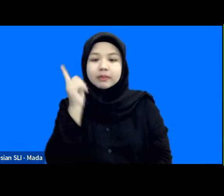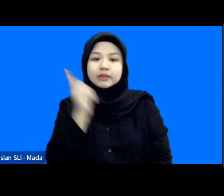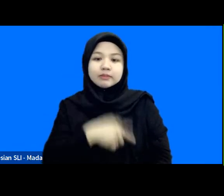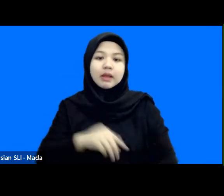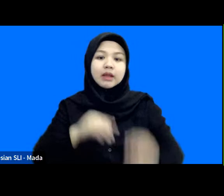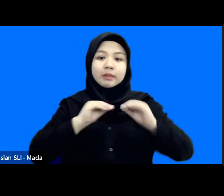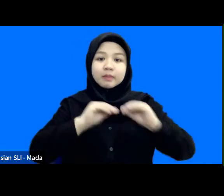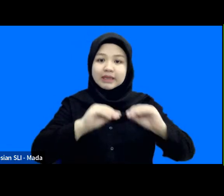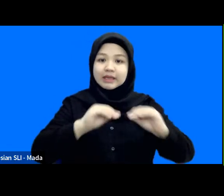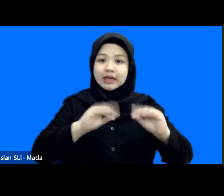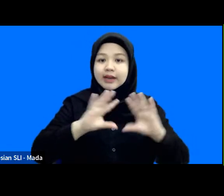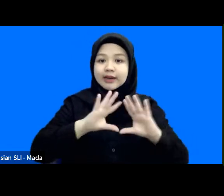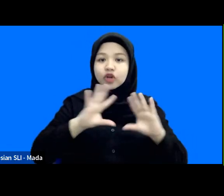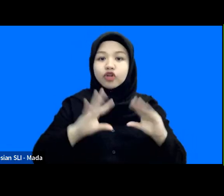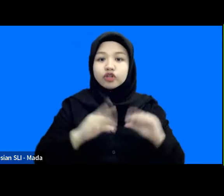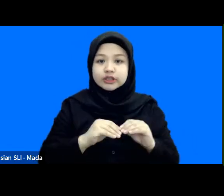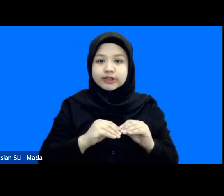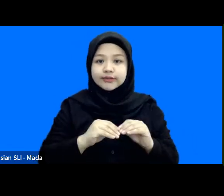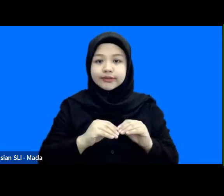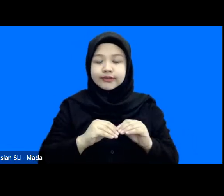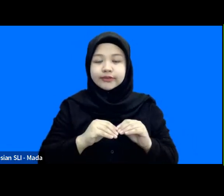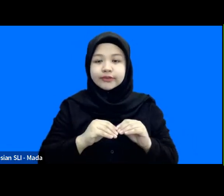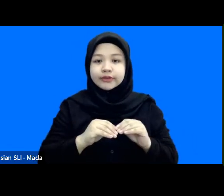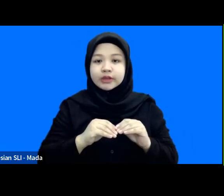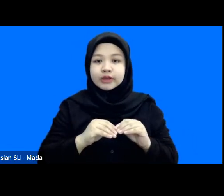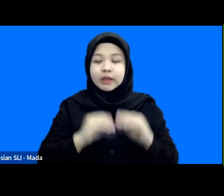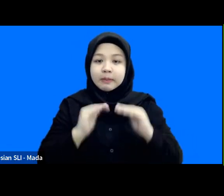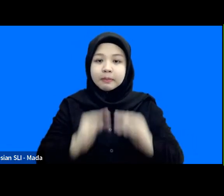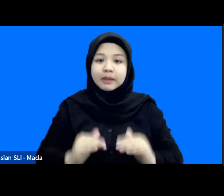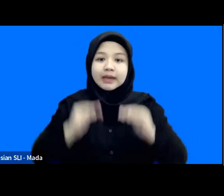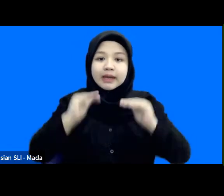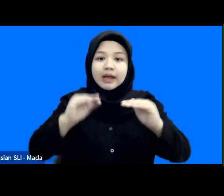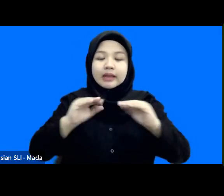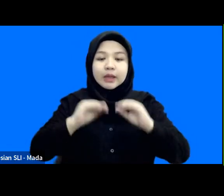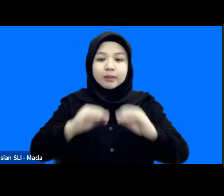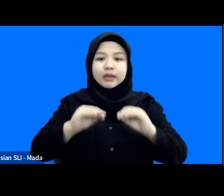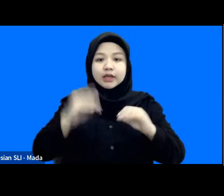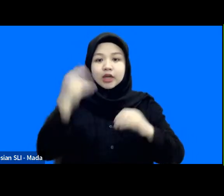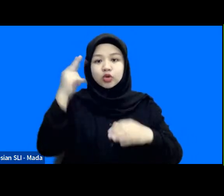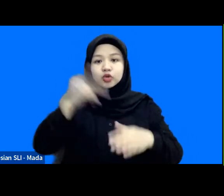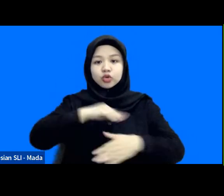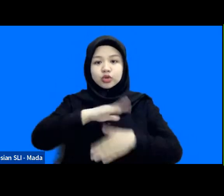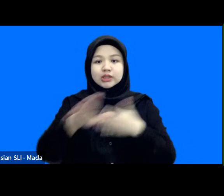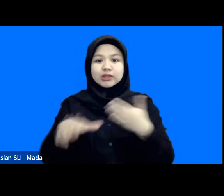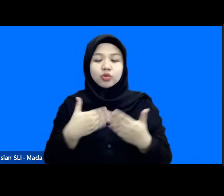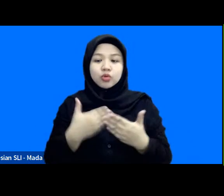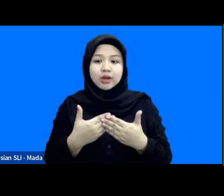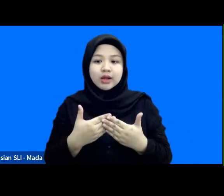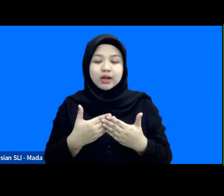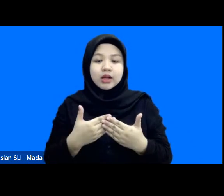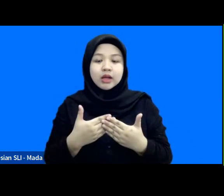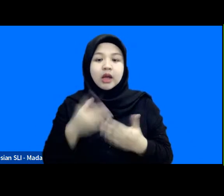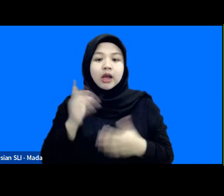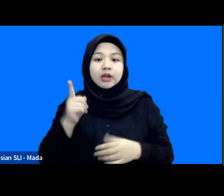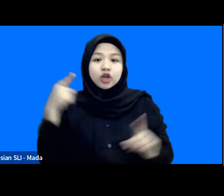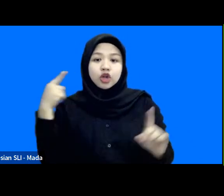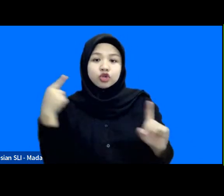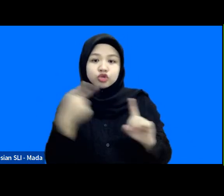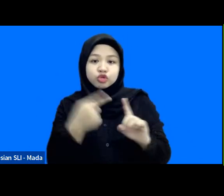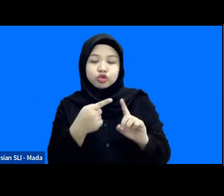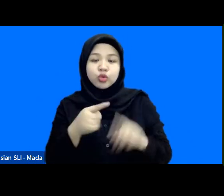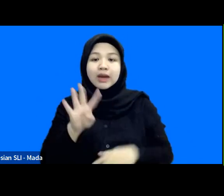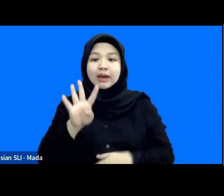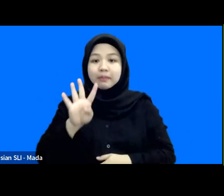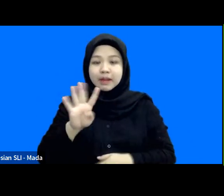opportunities for all in accordance with the goal number 4 of 2030 Sustainable Development Goals. The second issue is